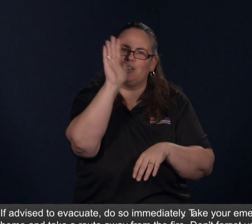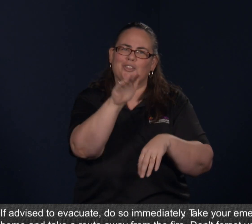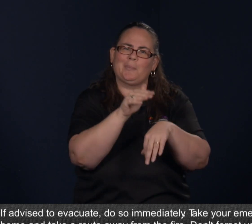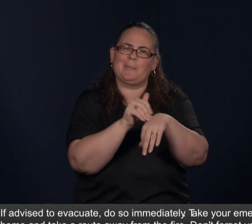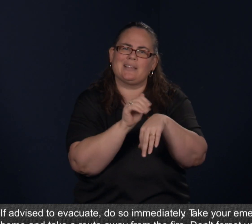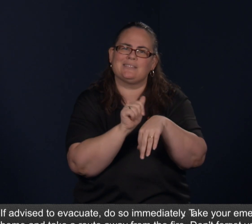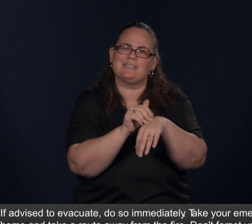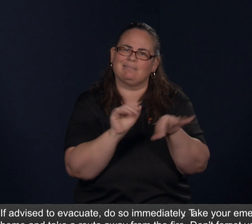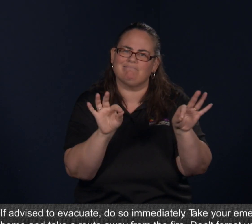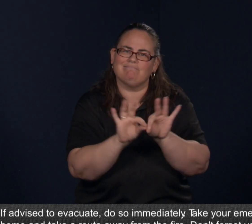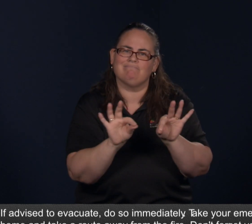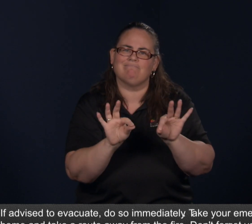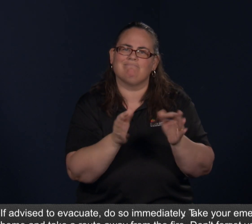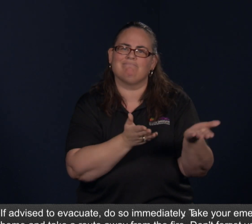Don't forget your household pets.